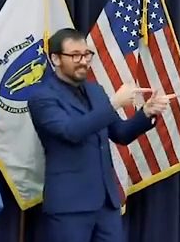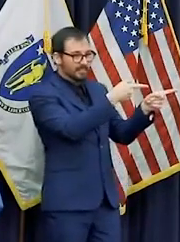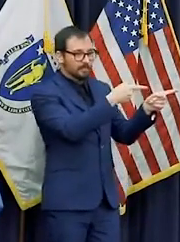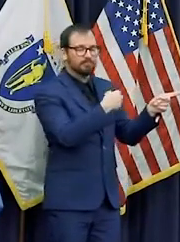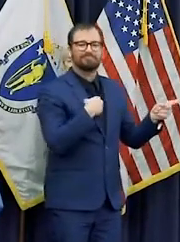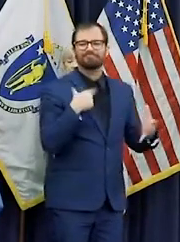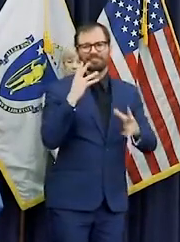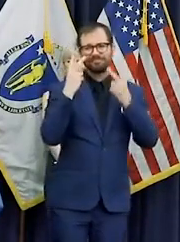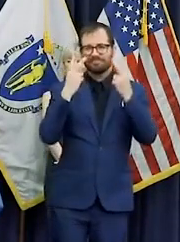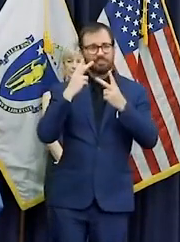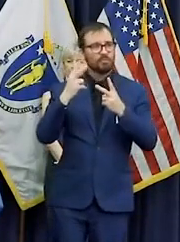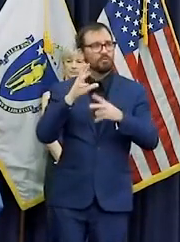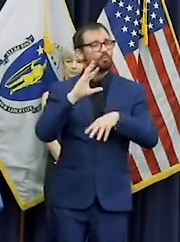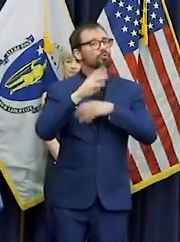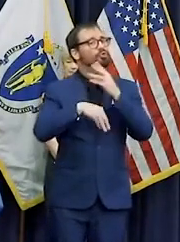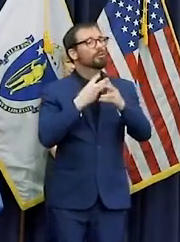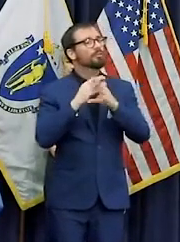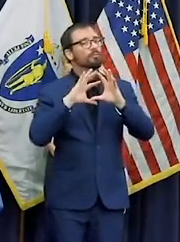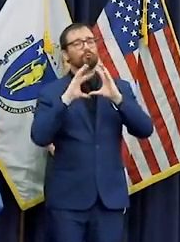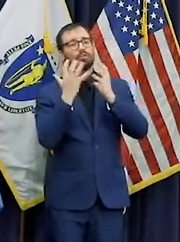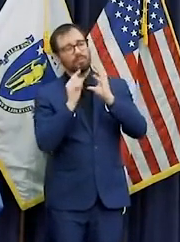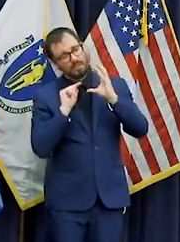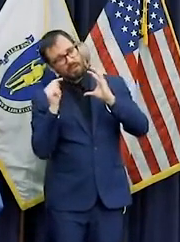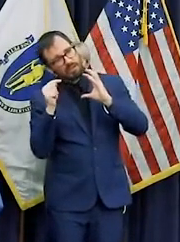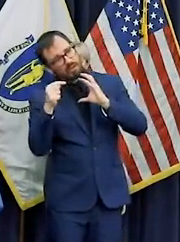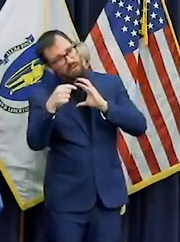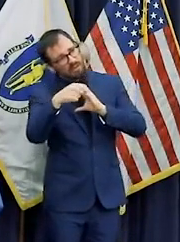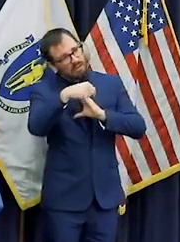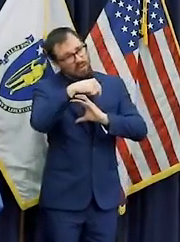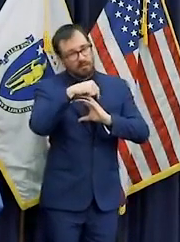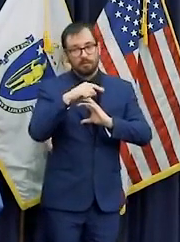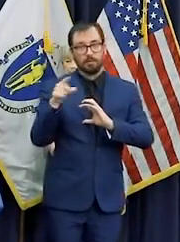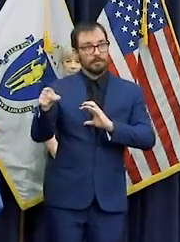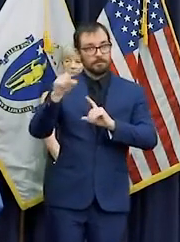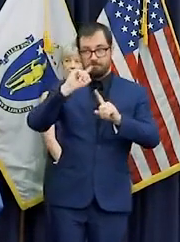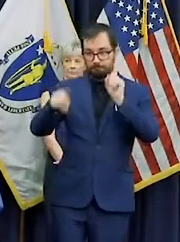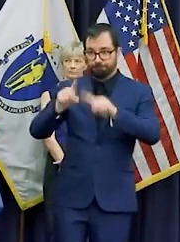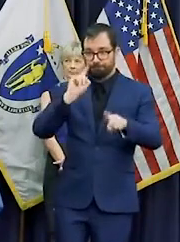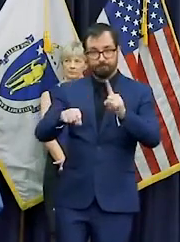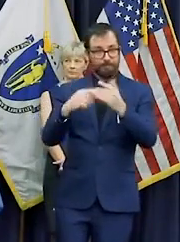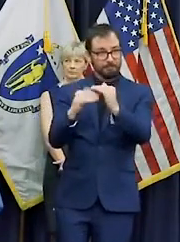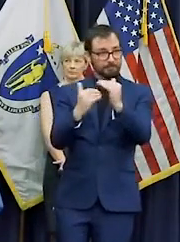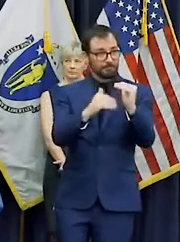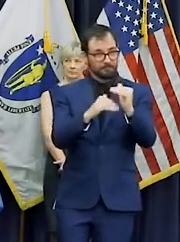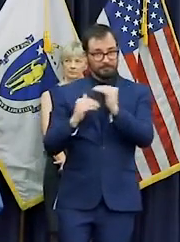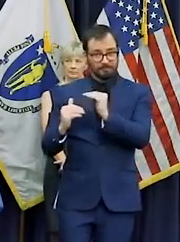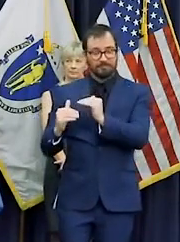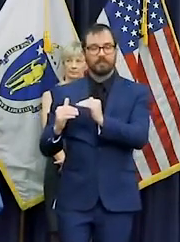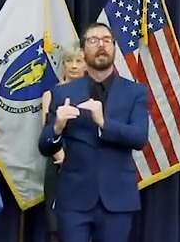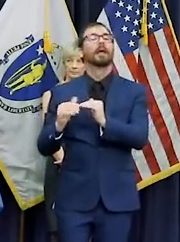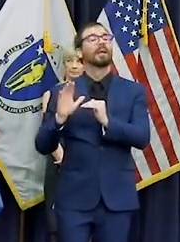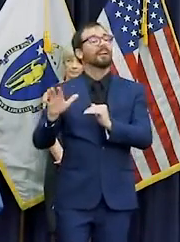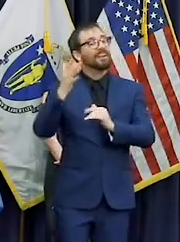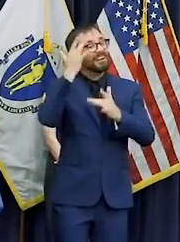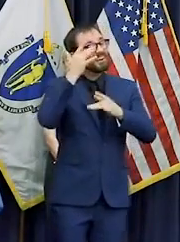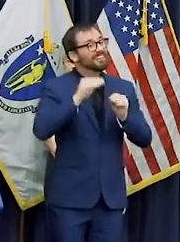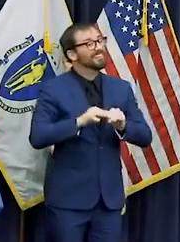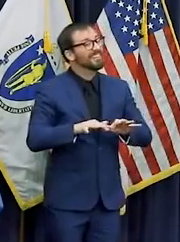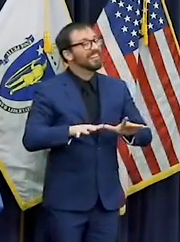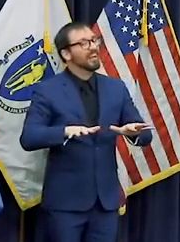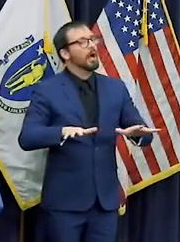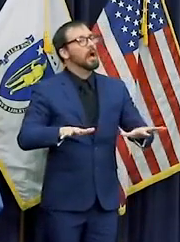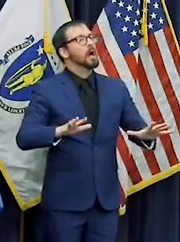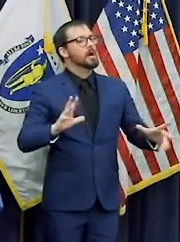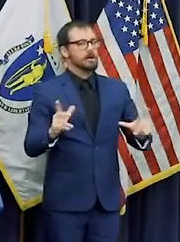takes expansive testing capabilities, aggressive tracking, tracing, and isolation measures, and developing surge capacity for